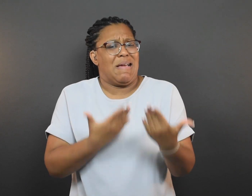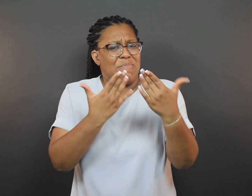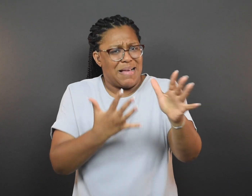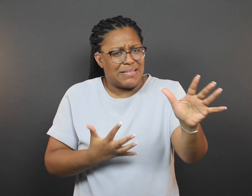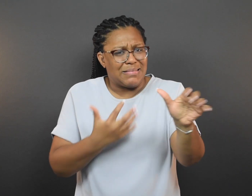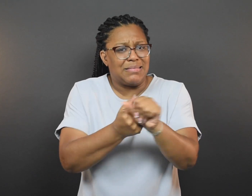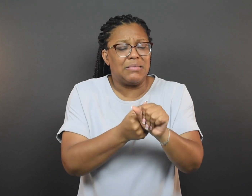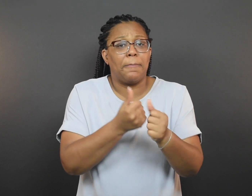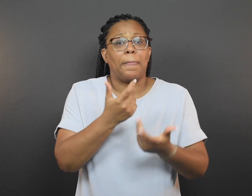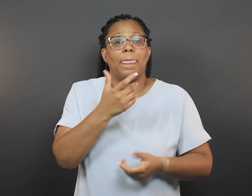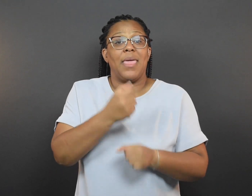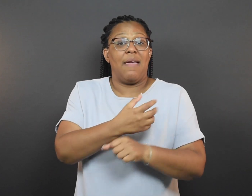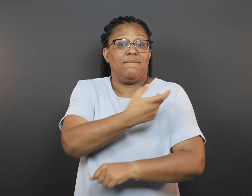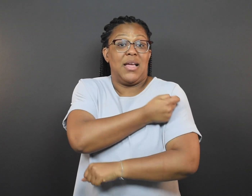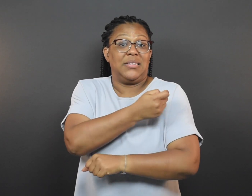the pandemic.